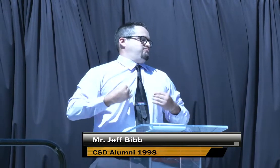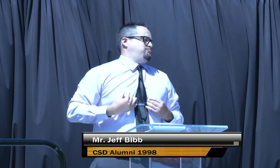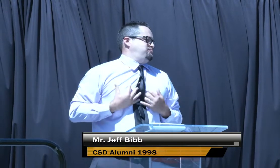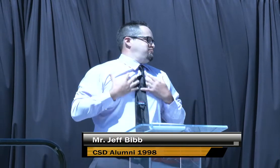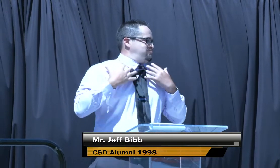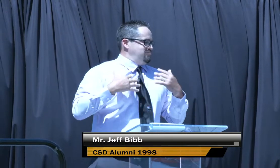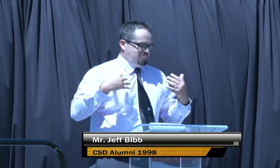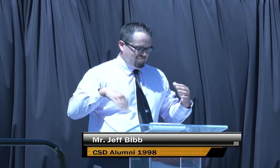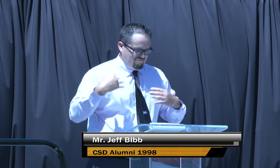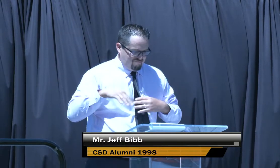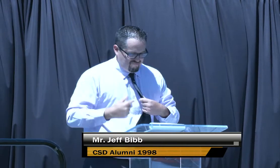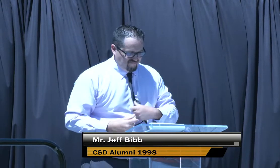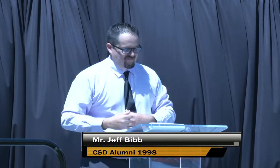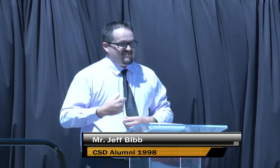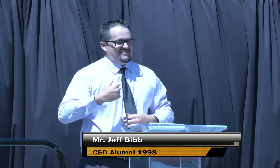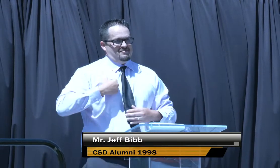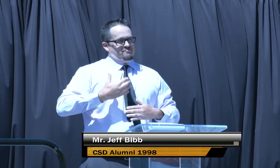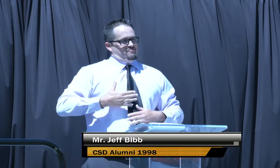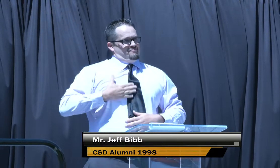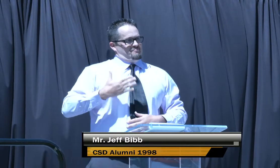in its 164th year.